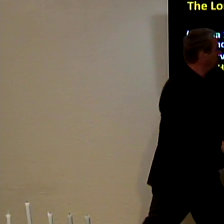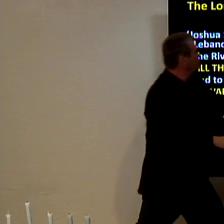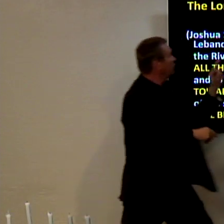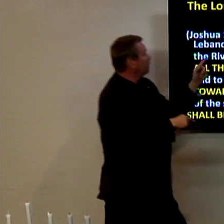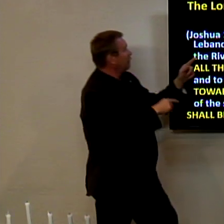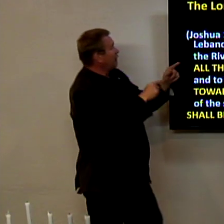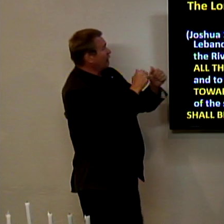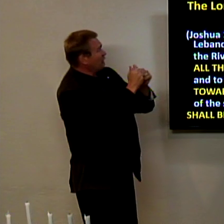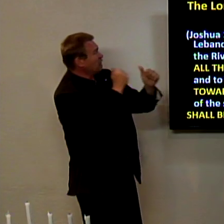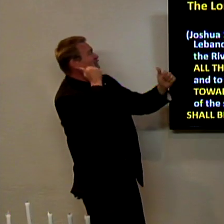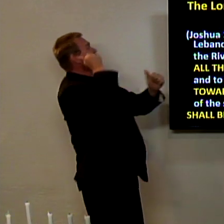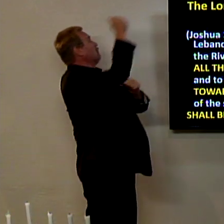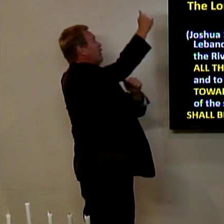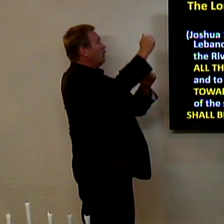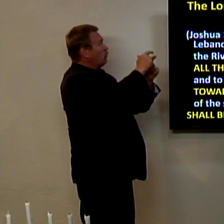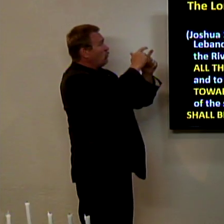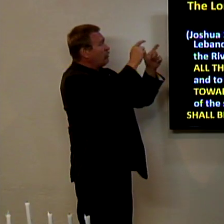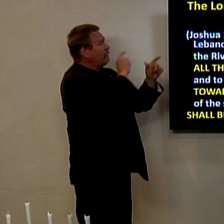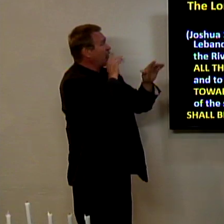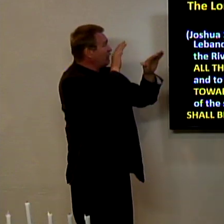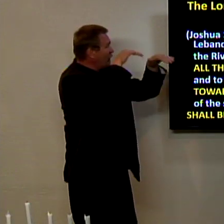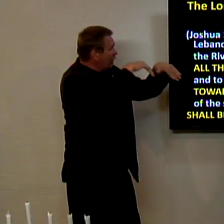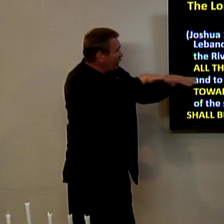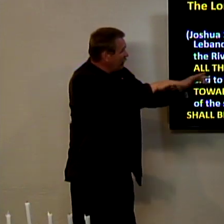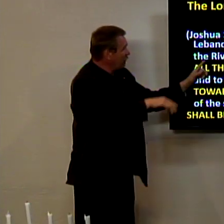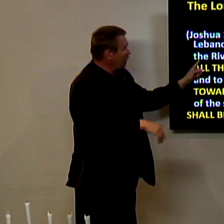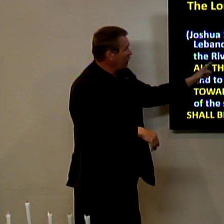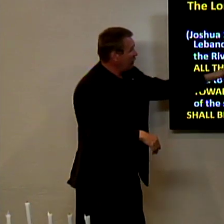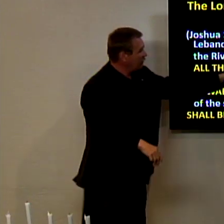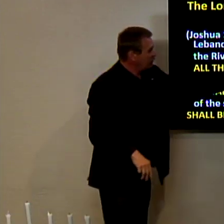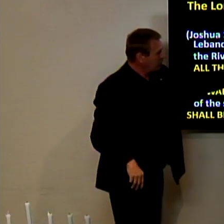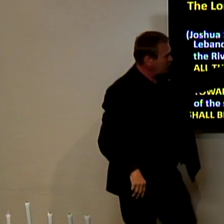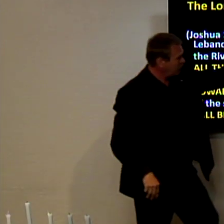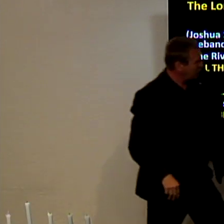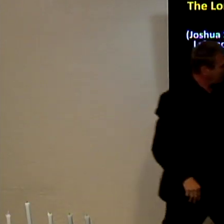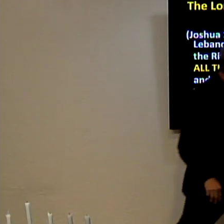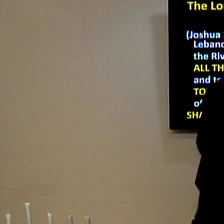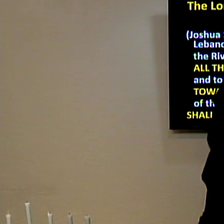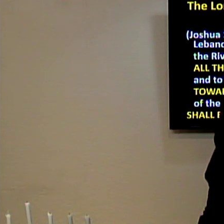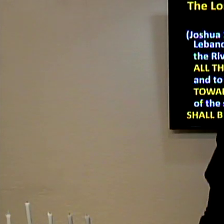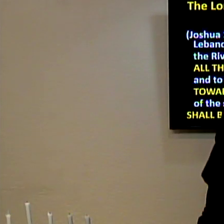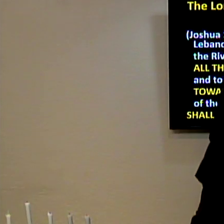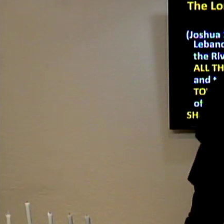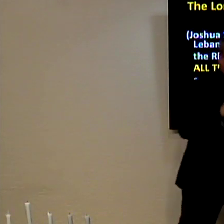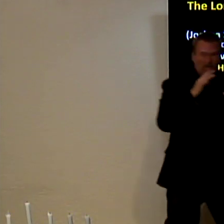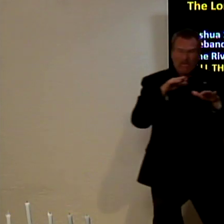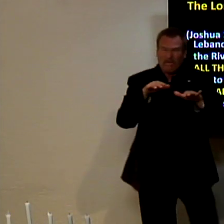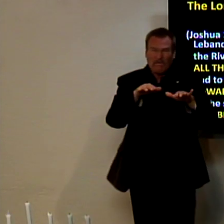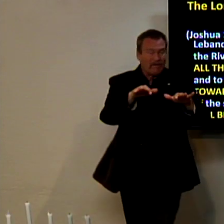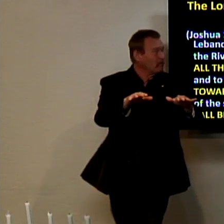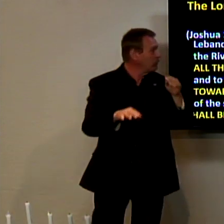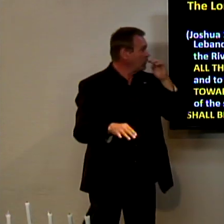So we see on this map here that it says, the wilderness and this Lebanon, as far as the great